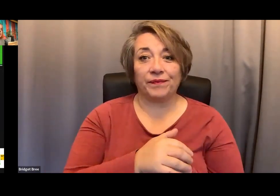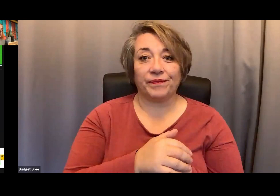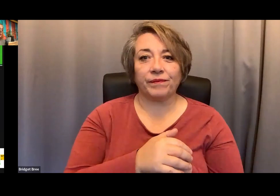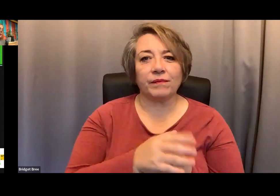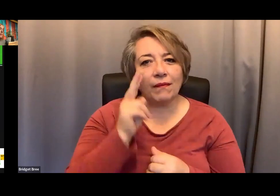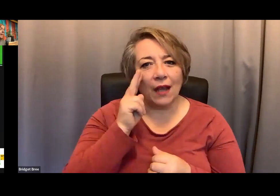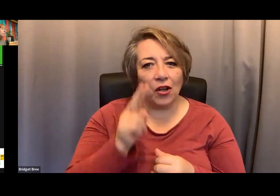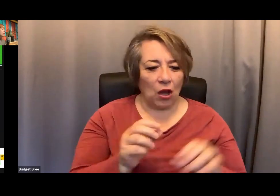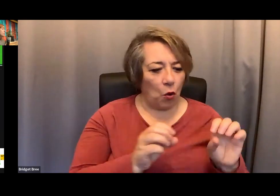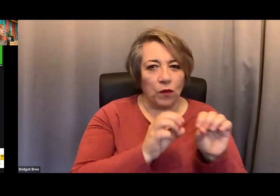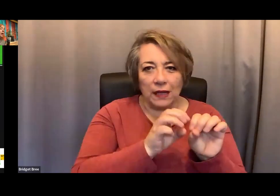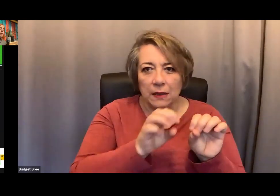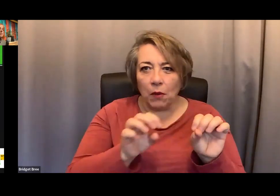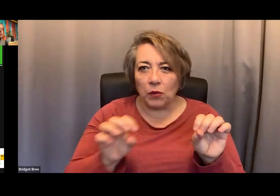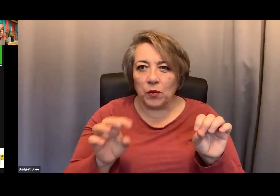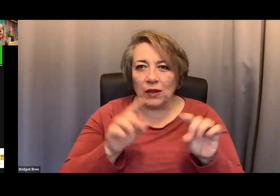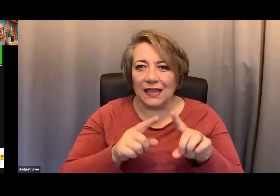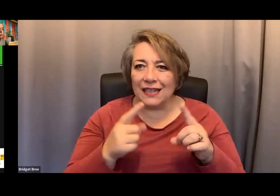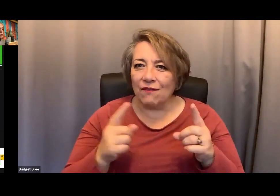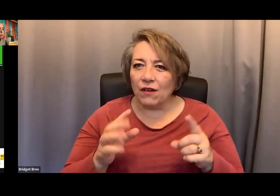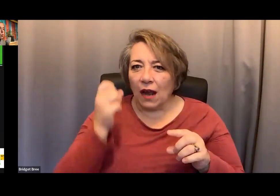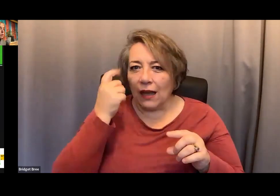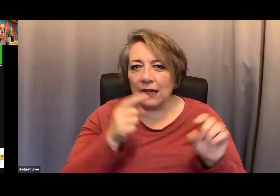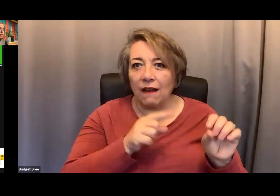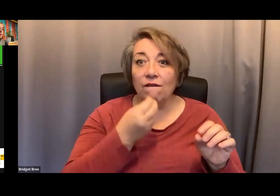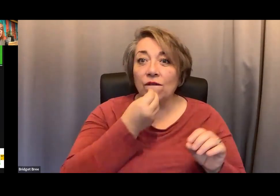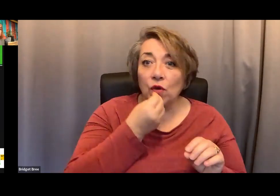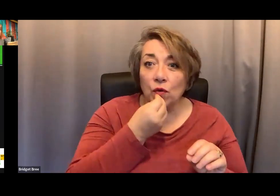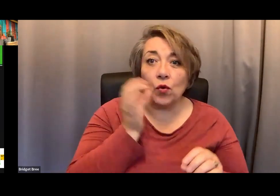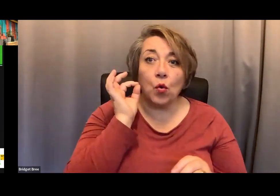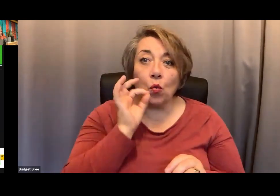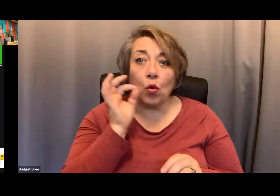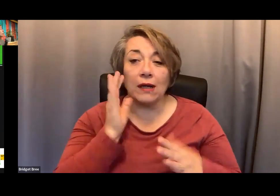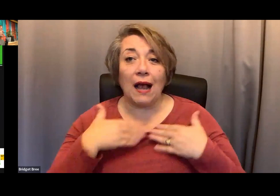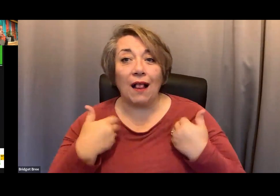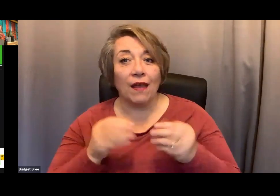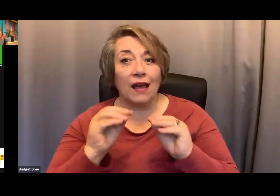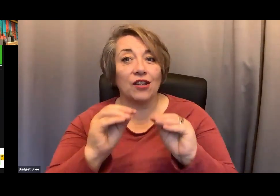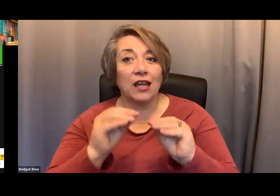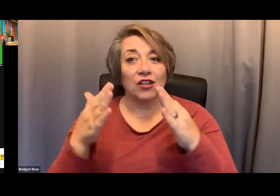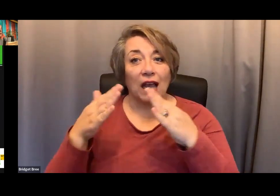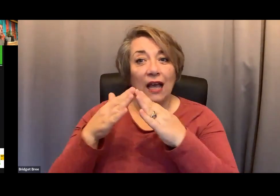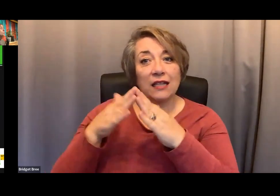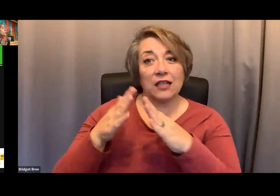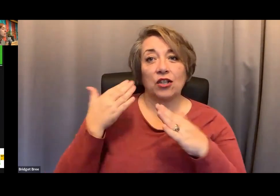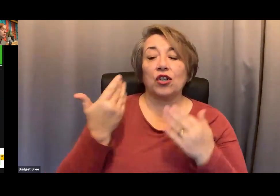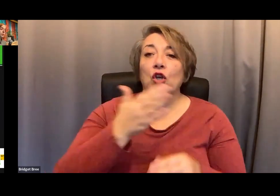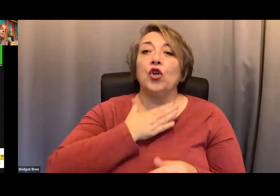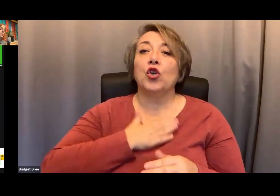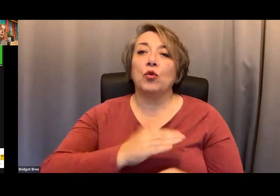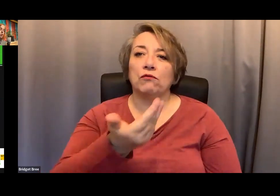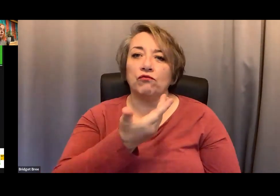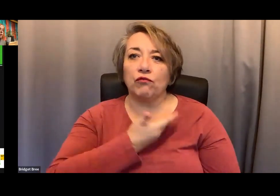bottom, enabling people to have access to food, to water, to health, to education, to housing, to human rights, to